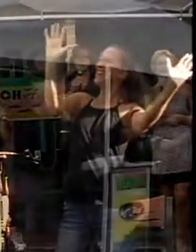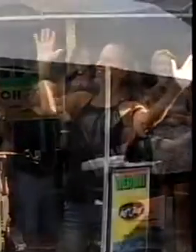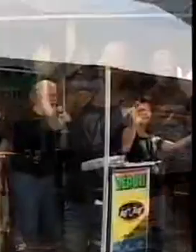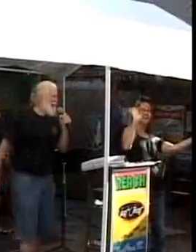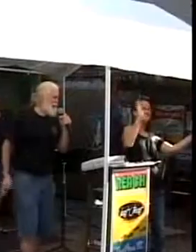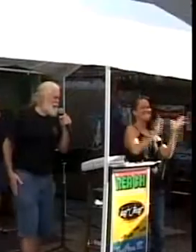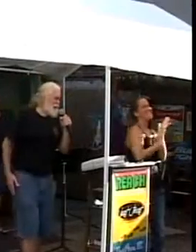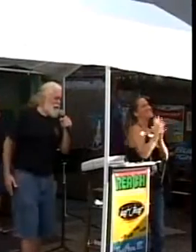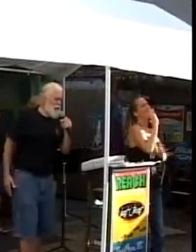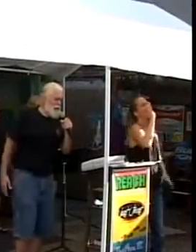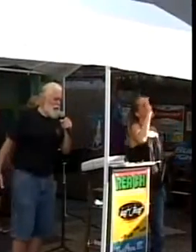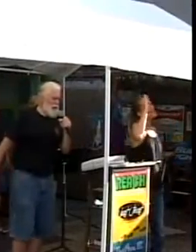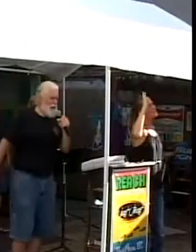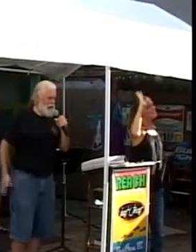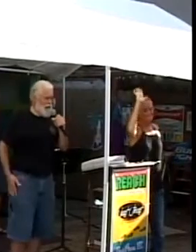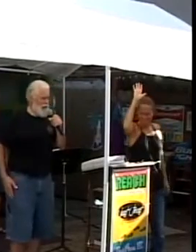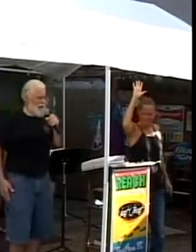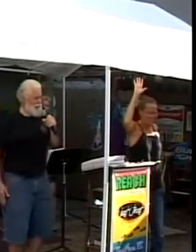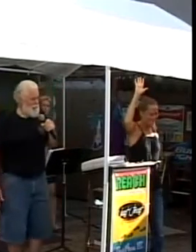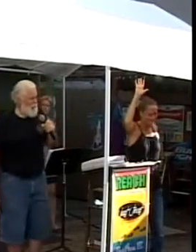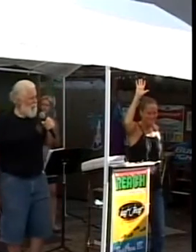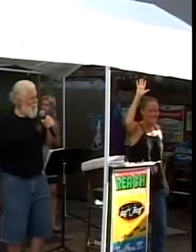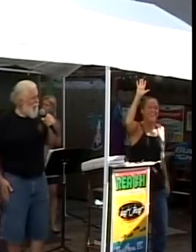shining in the light of your glory.